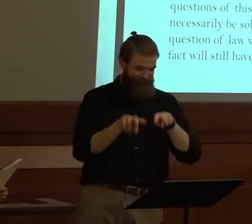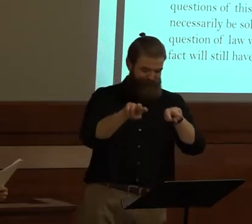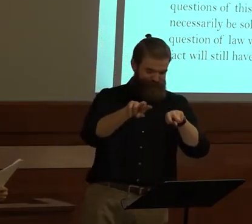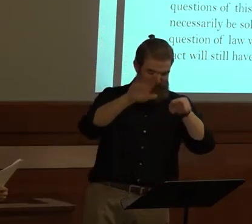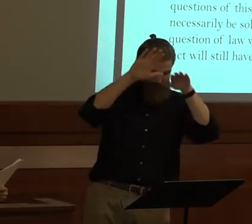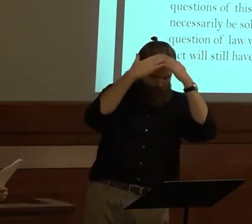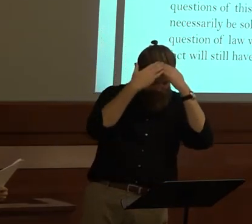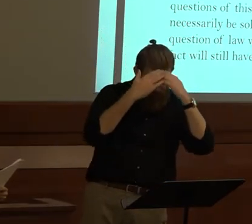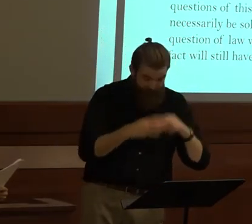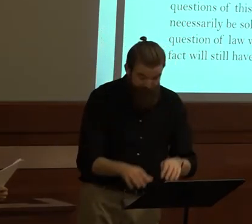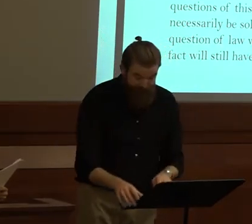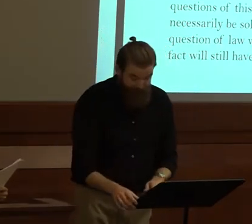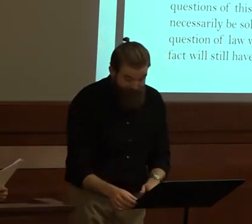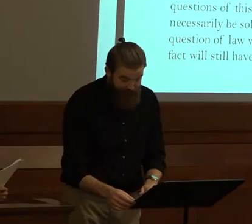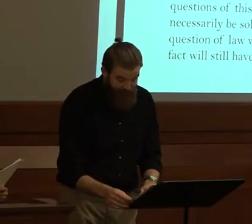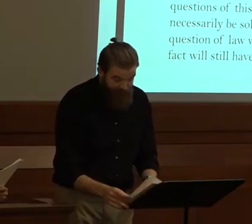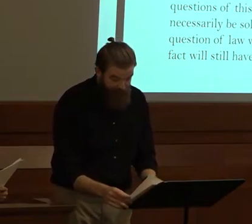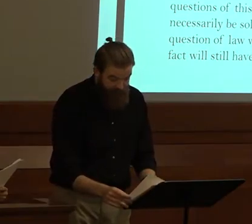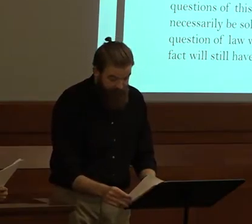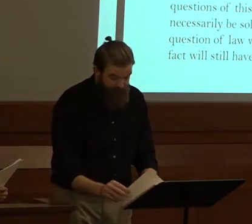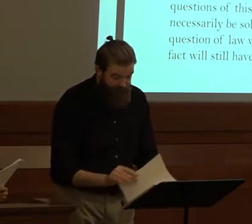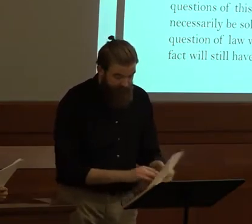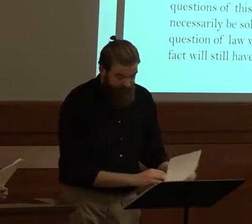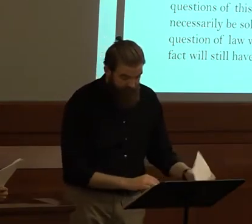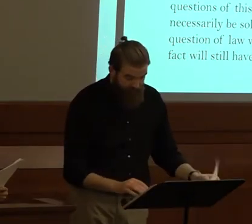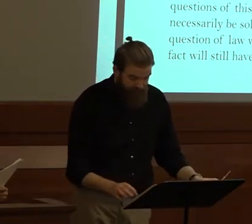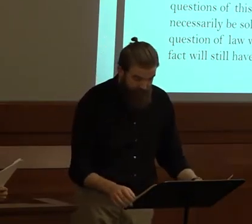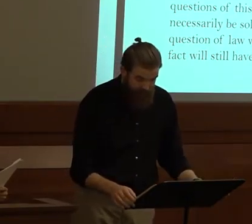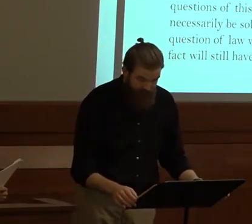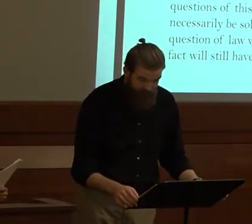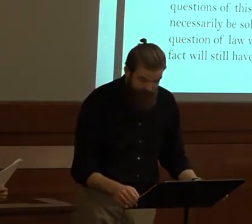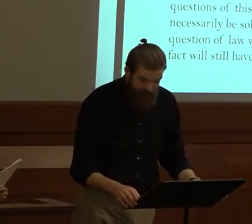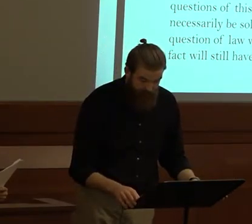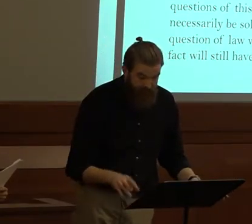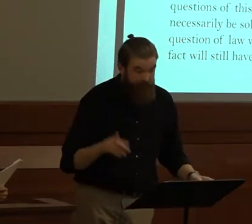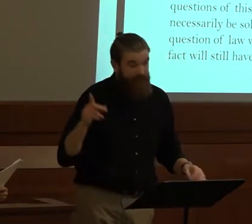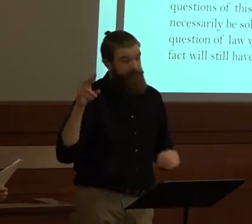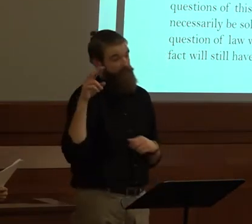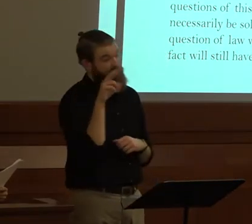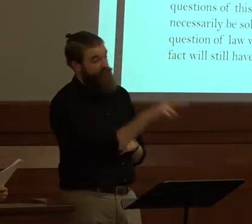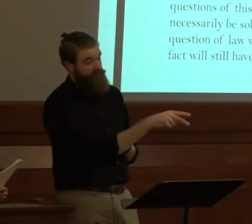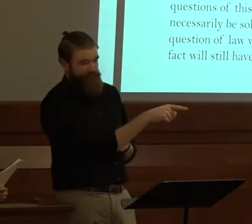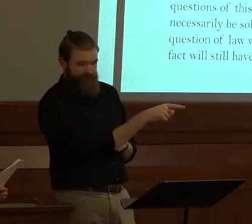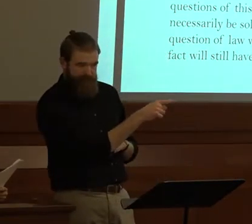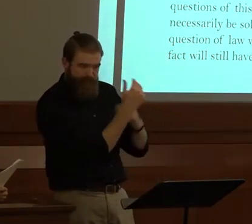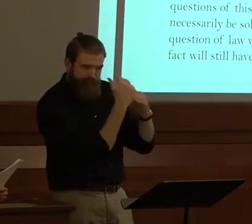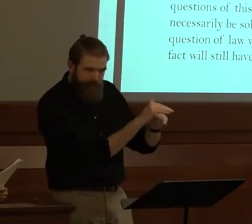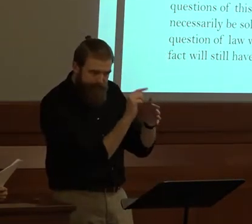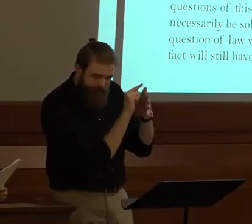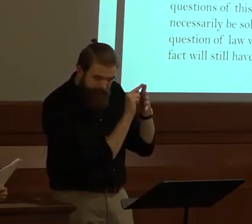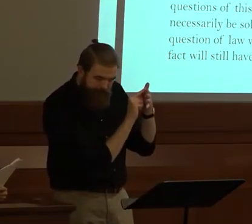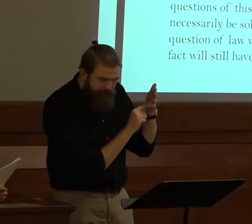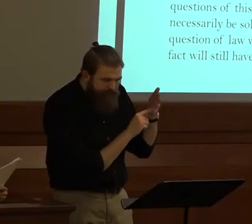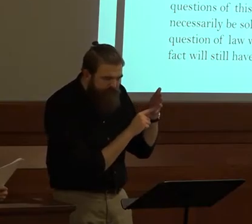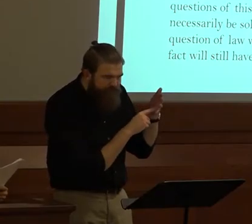gentleman that would begin to open the prejudiced mindset of French society concerning deafness and religious